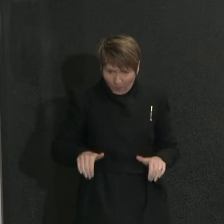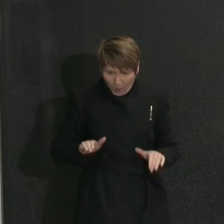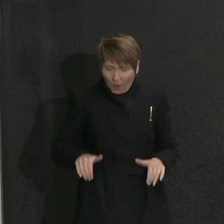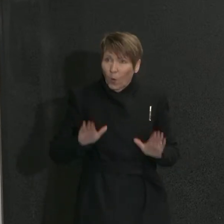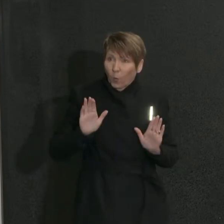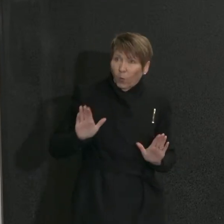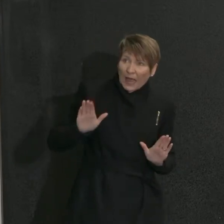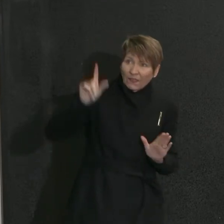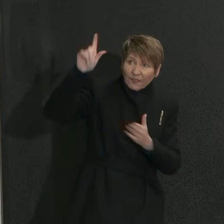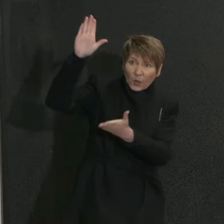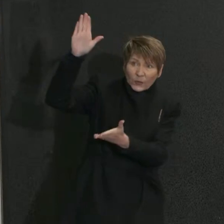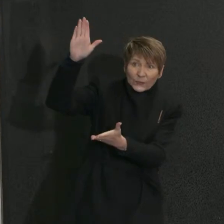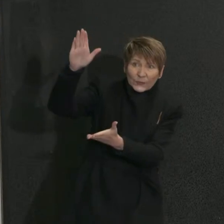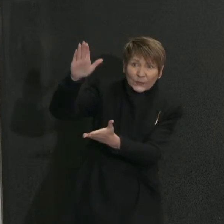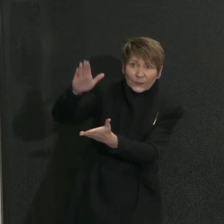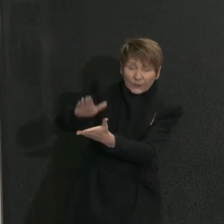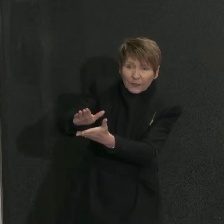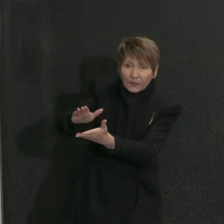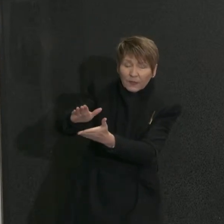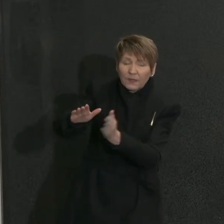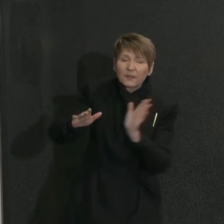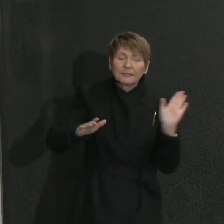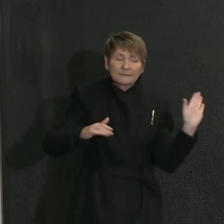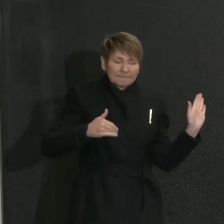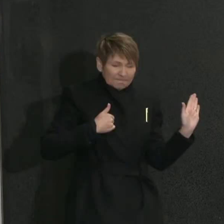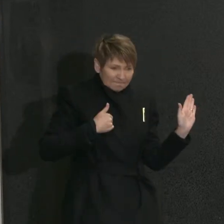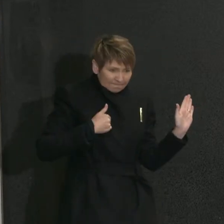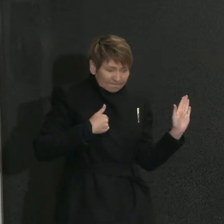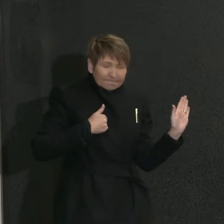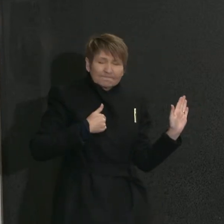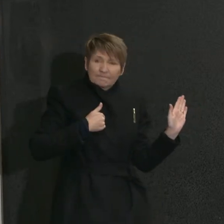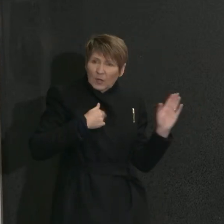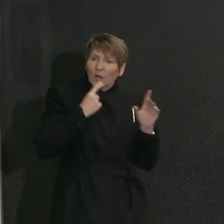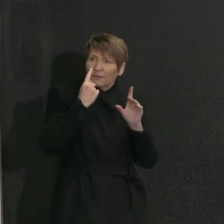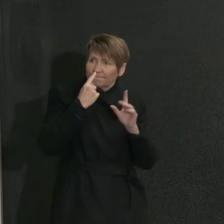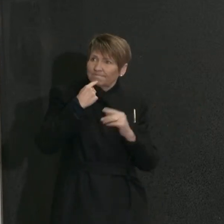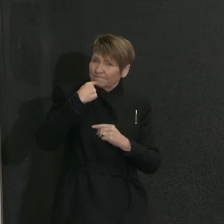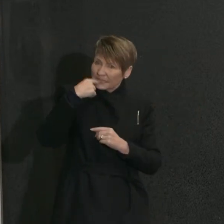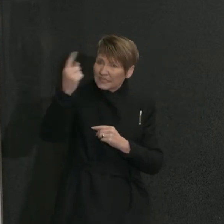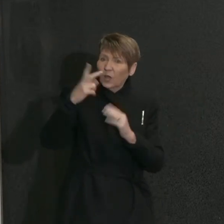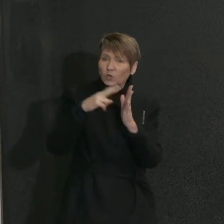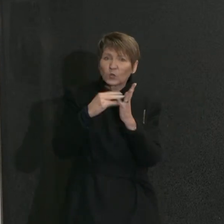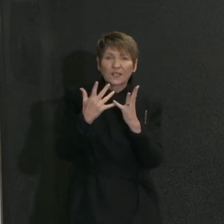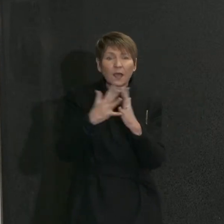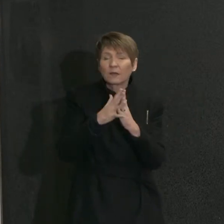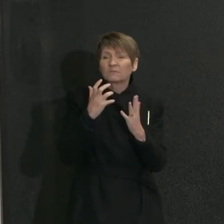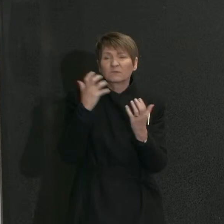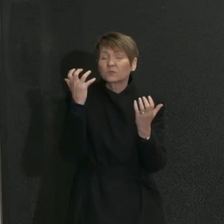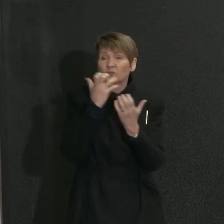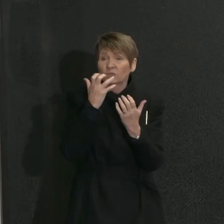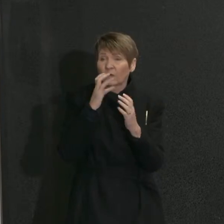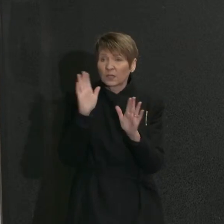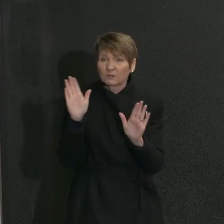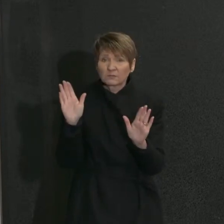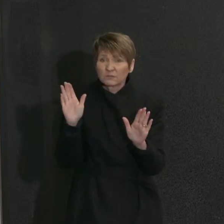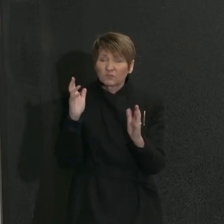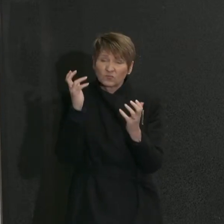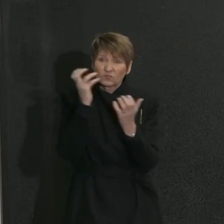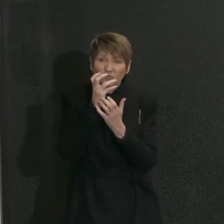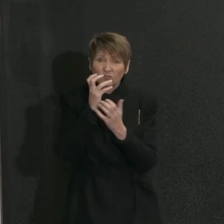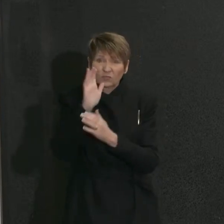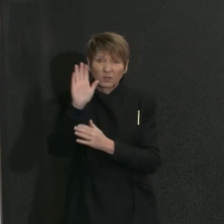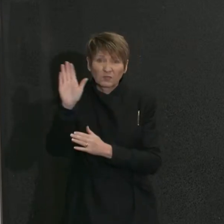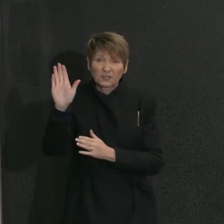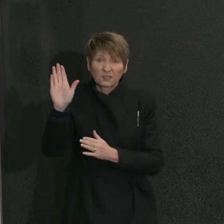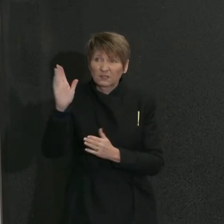Look, the only comment I want to make about New South Wales today is to send our best wishes to them. This is a very difficult set of circumstances that they confront. To the